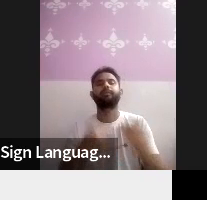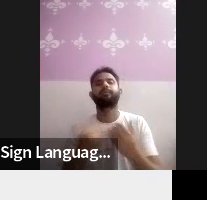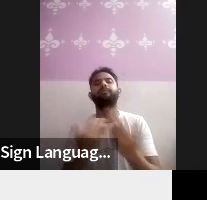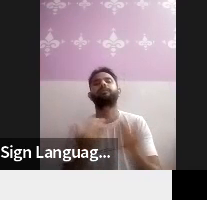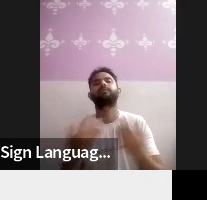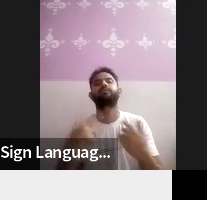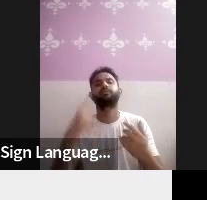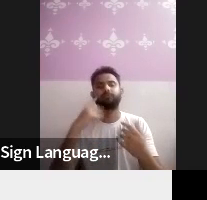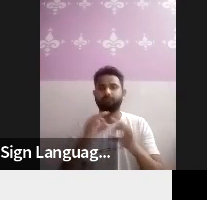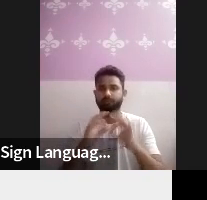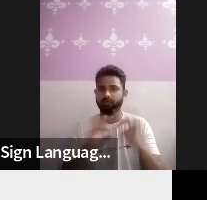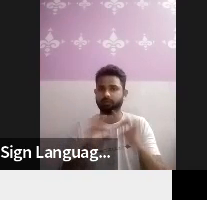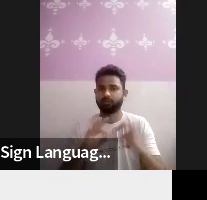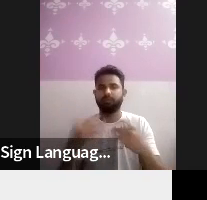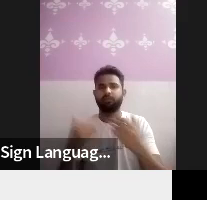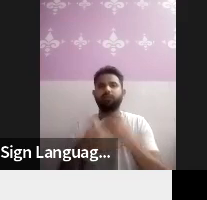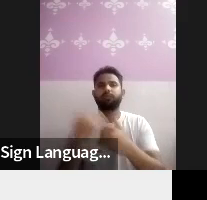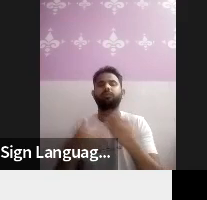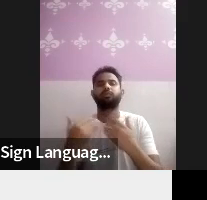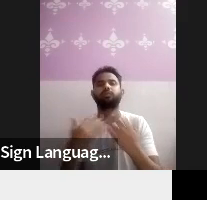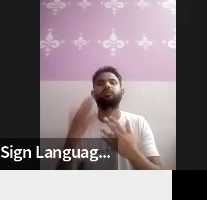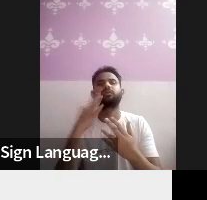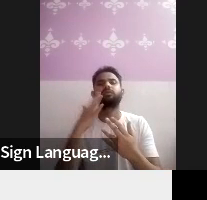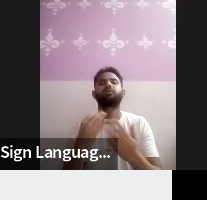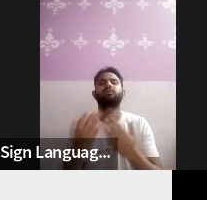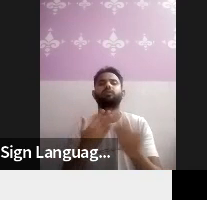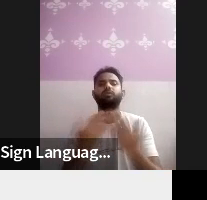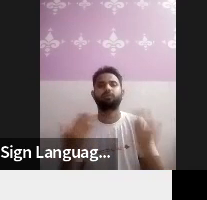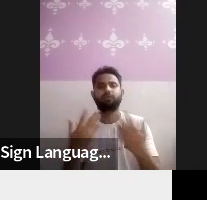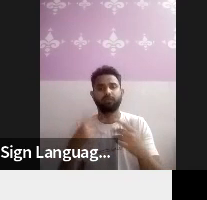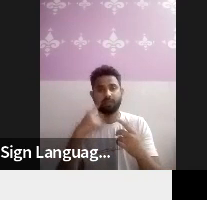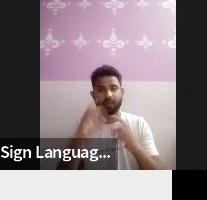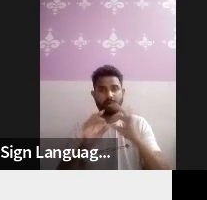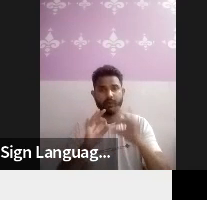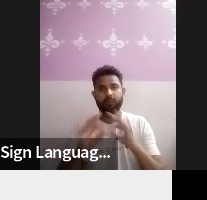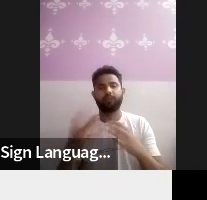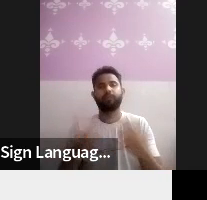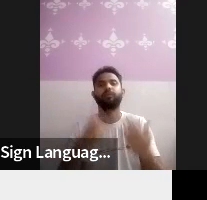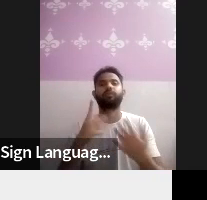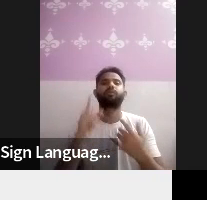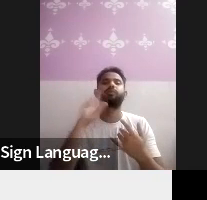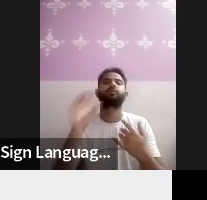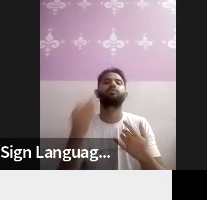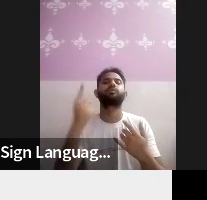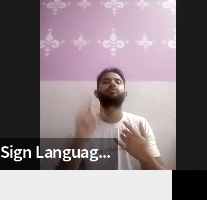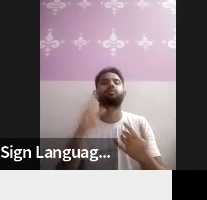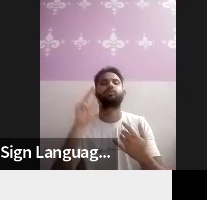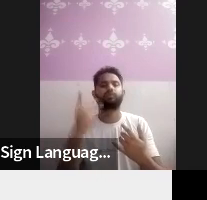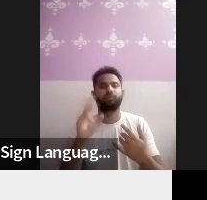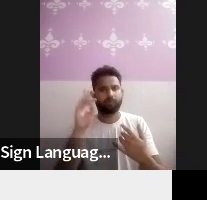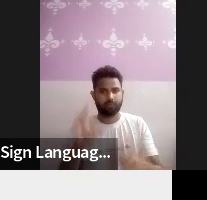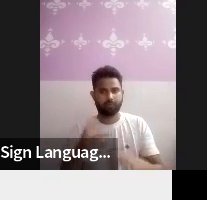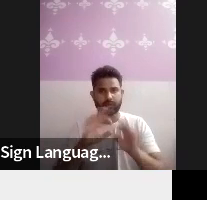about the arrangement of the grab rails, what height they should be, and so on and so on. So when the point of this app was to